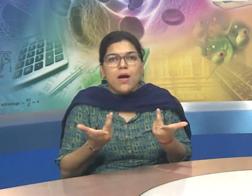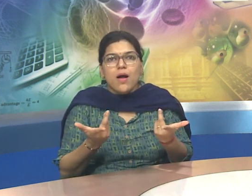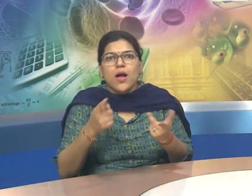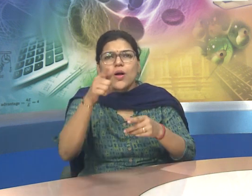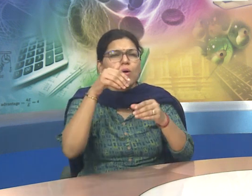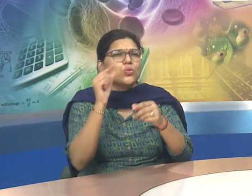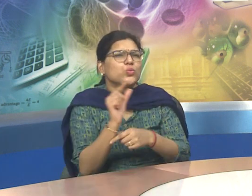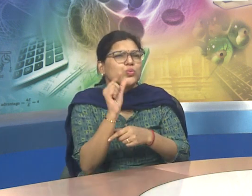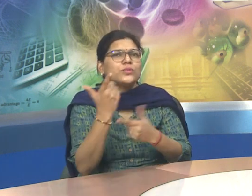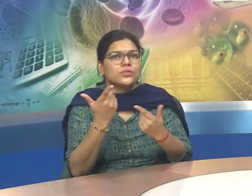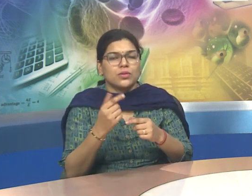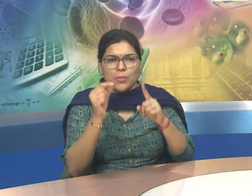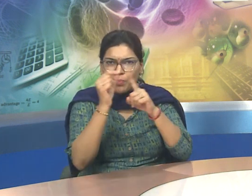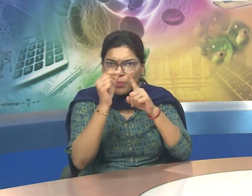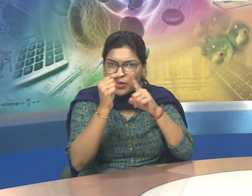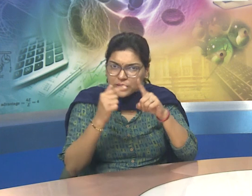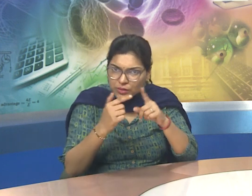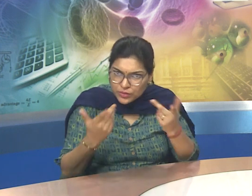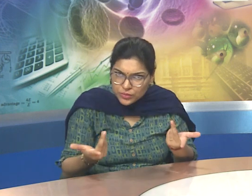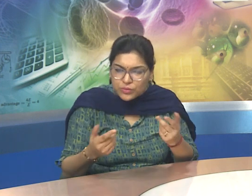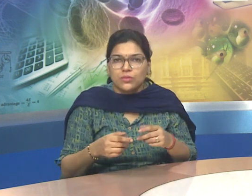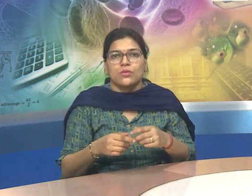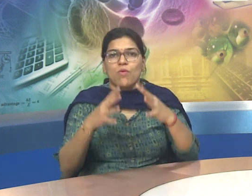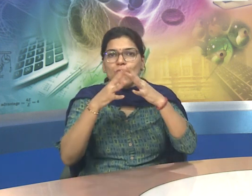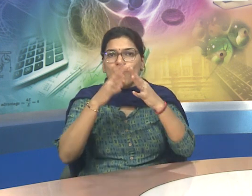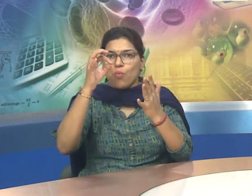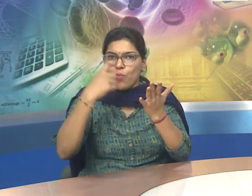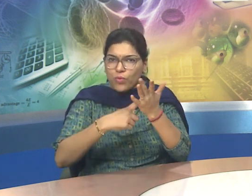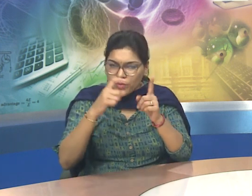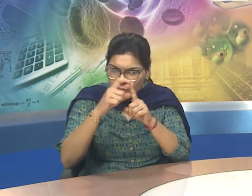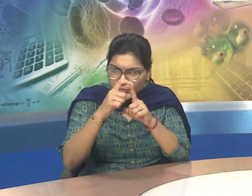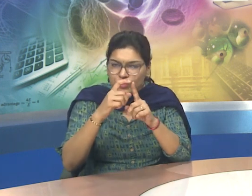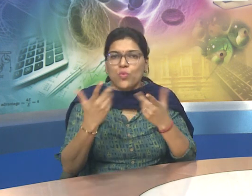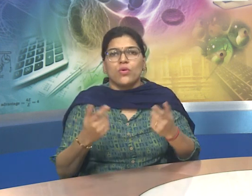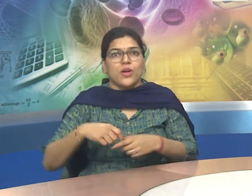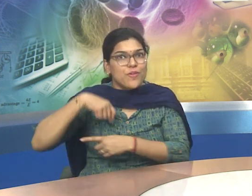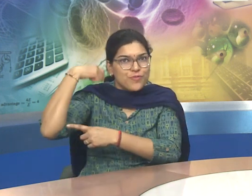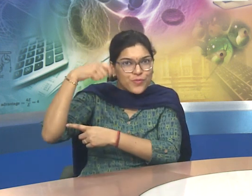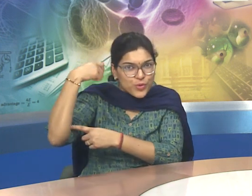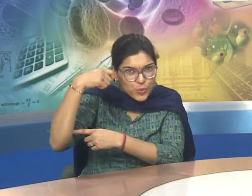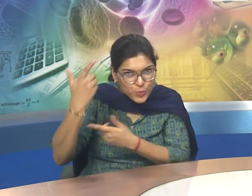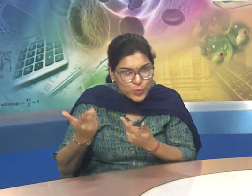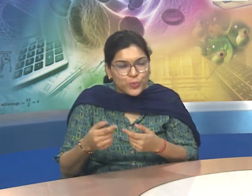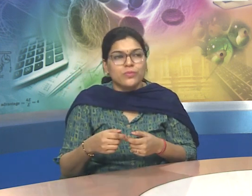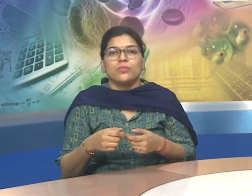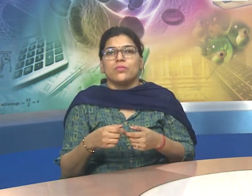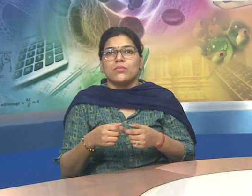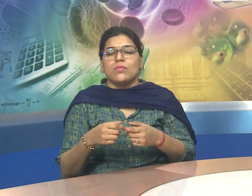it is up to our own choice of work. Like if we have to make